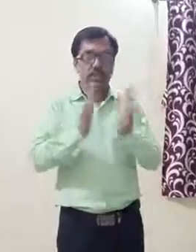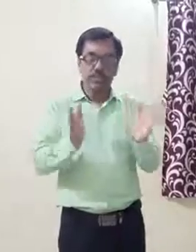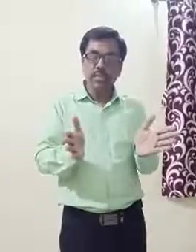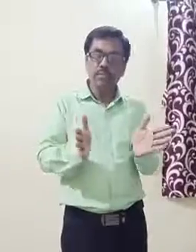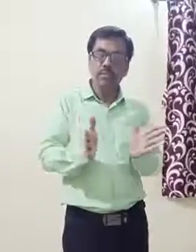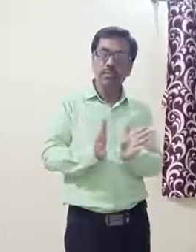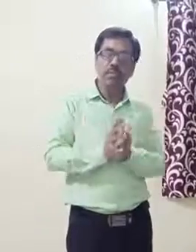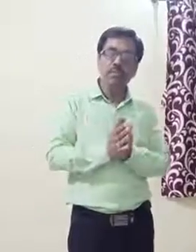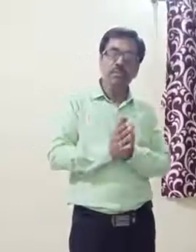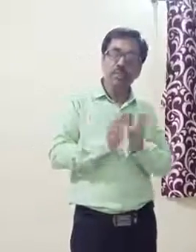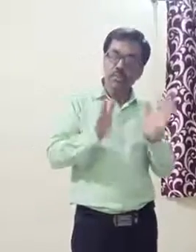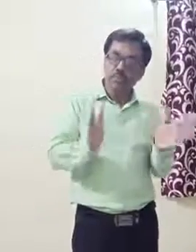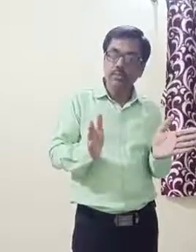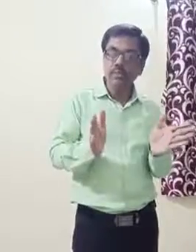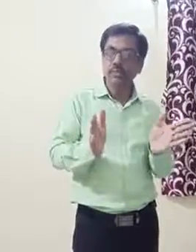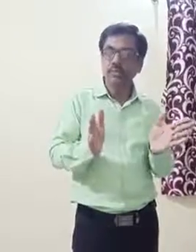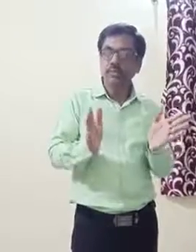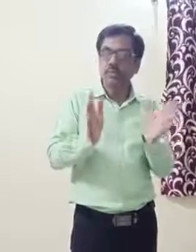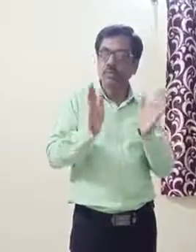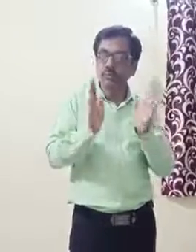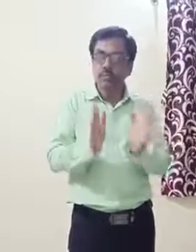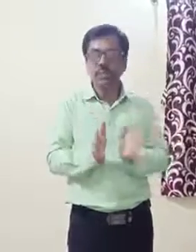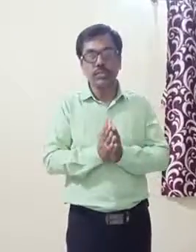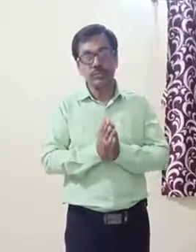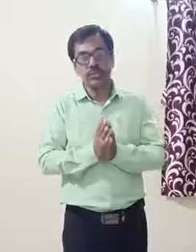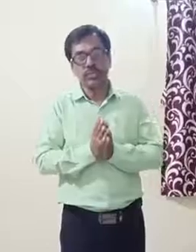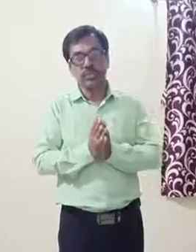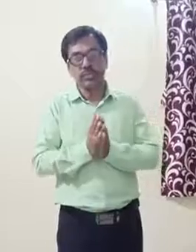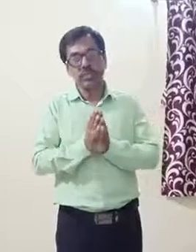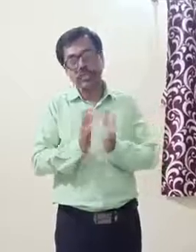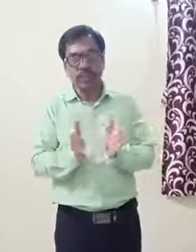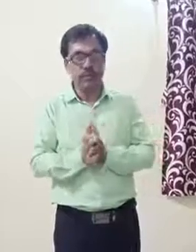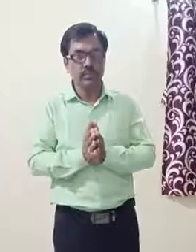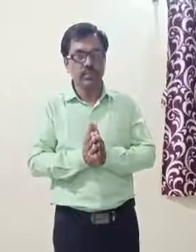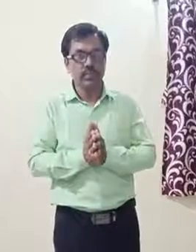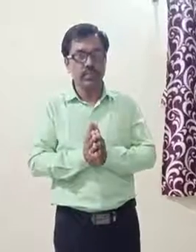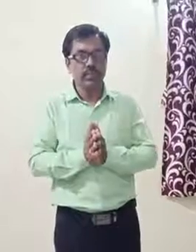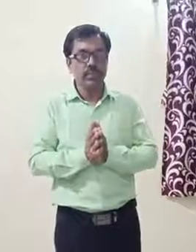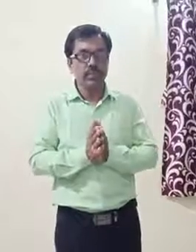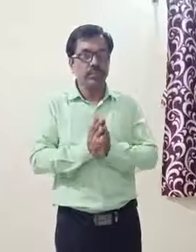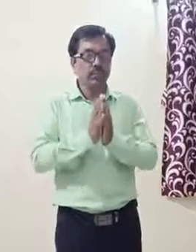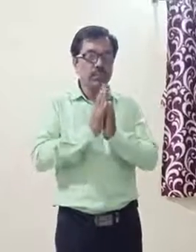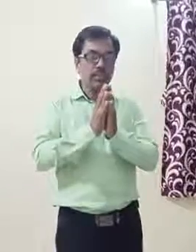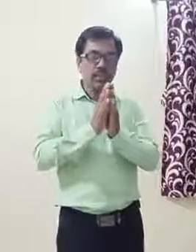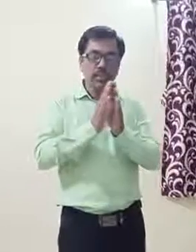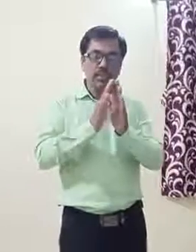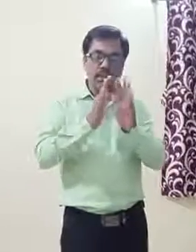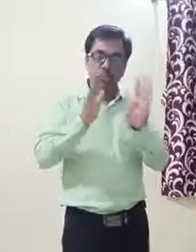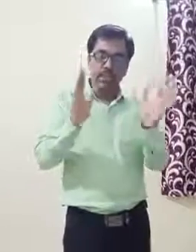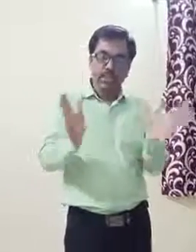Napoleon Bonaparte introduced some good measures in France. So now the next